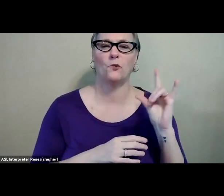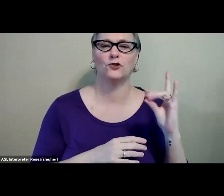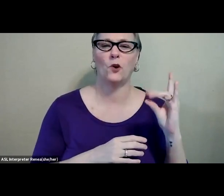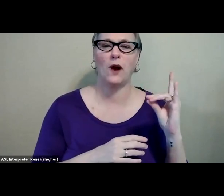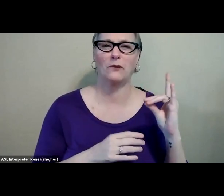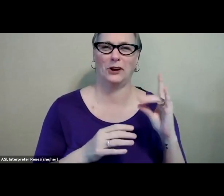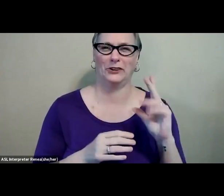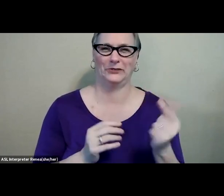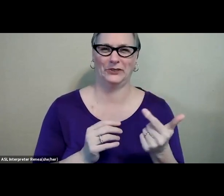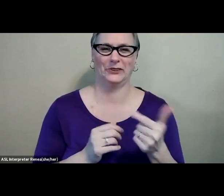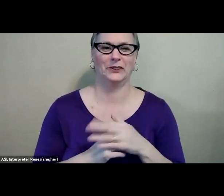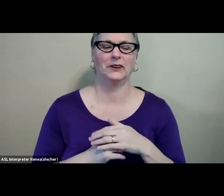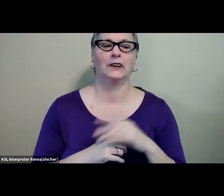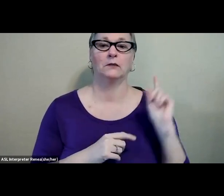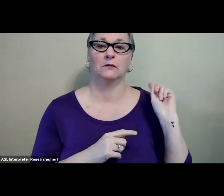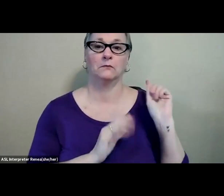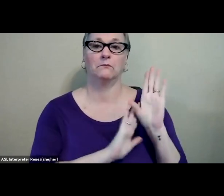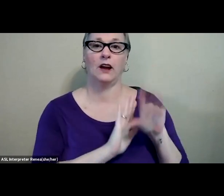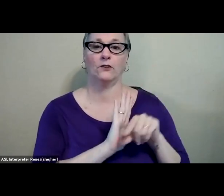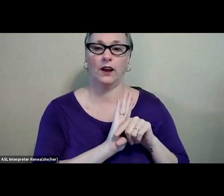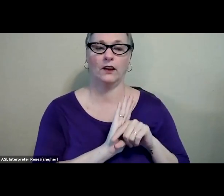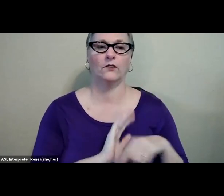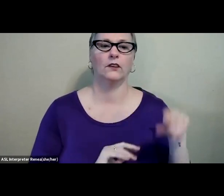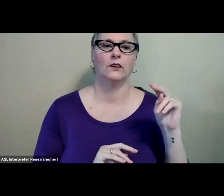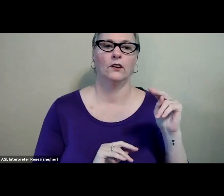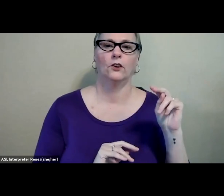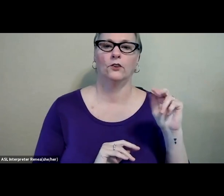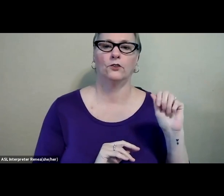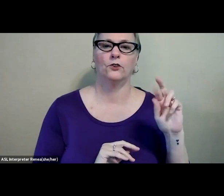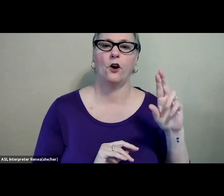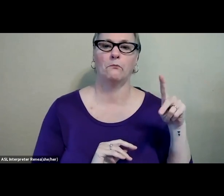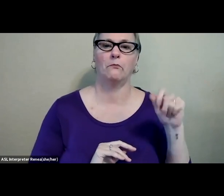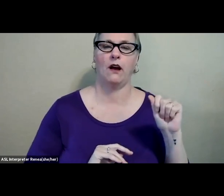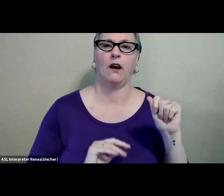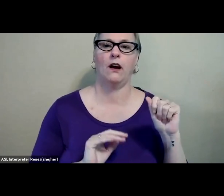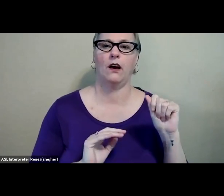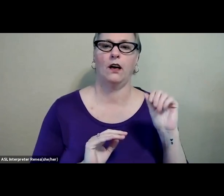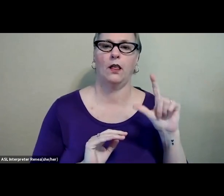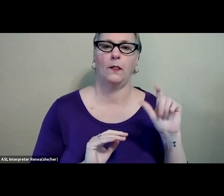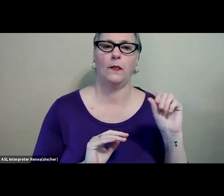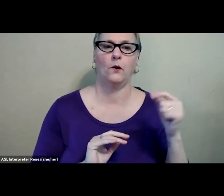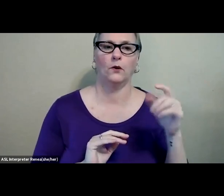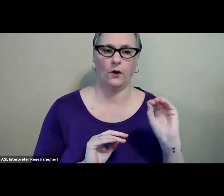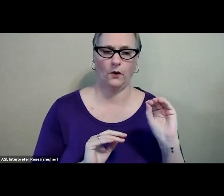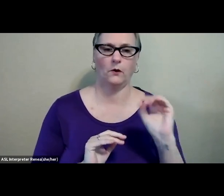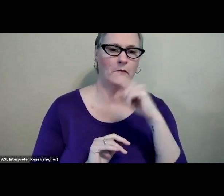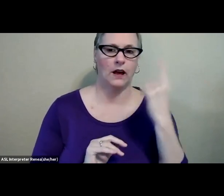is the narpa logo um in black and white and the torch has blue flames